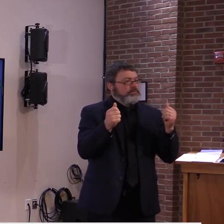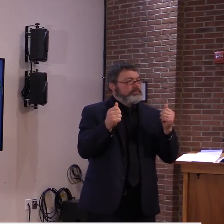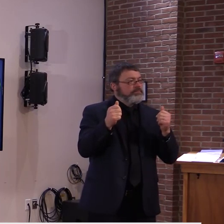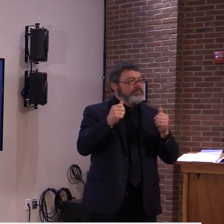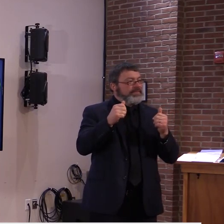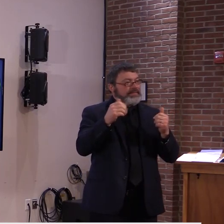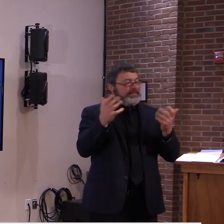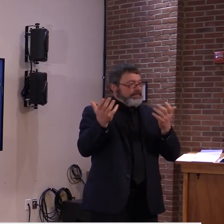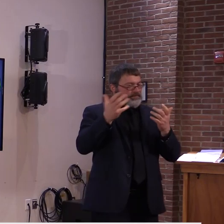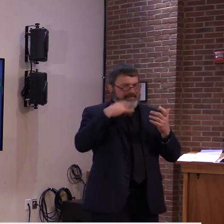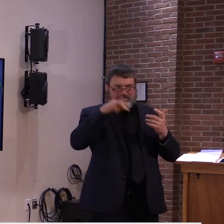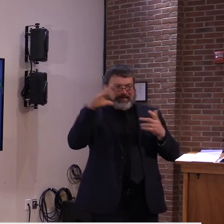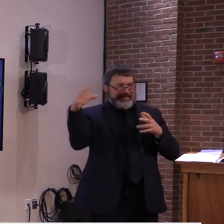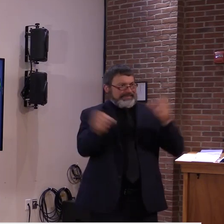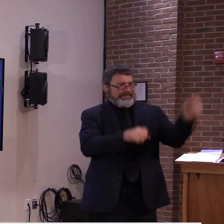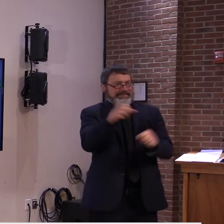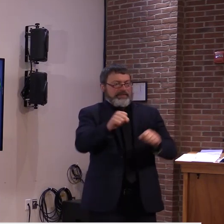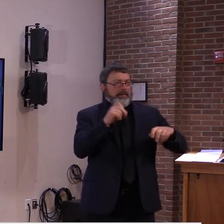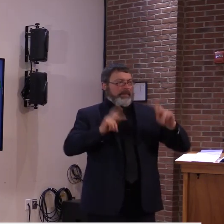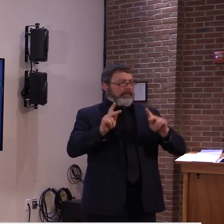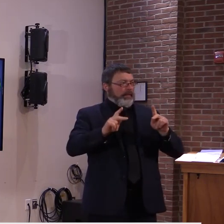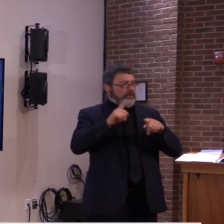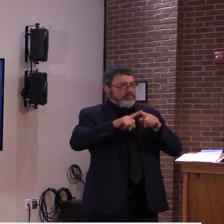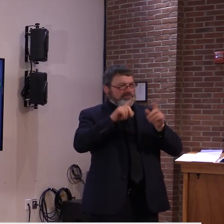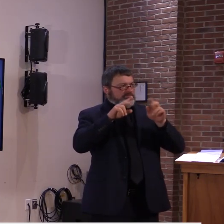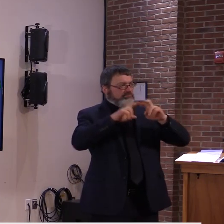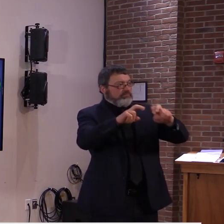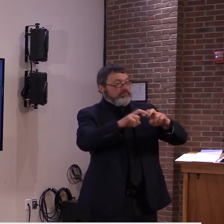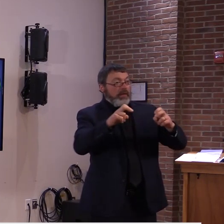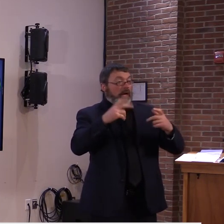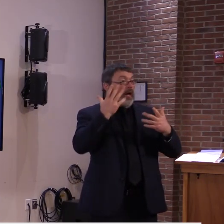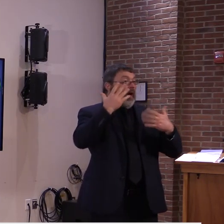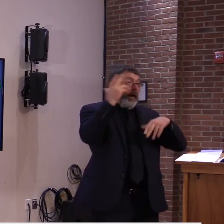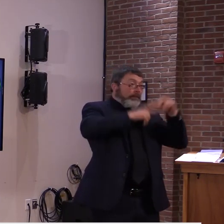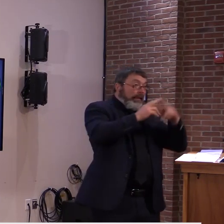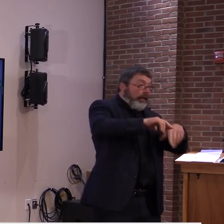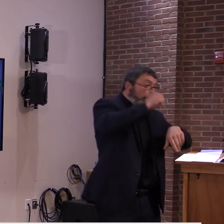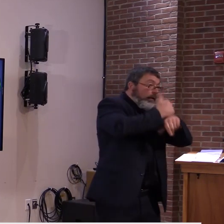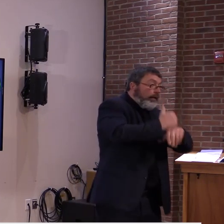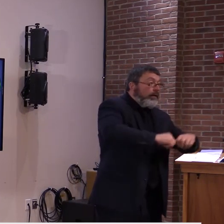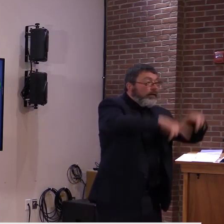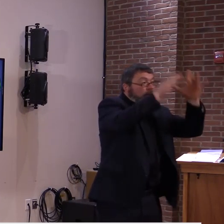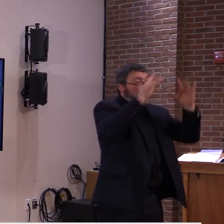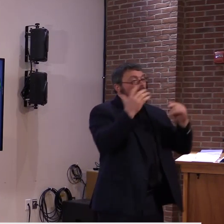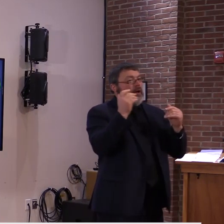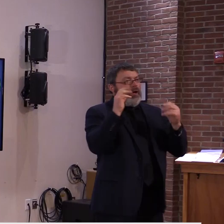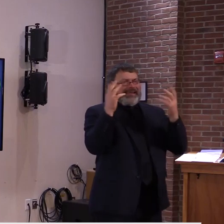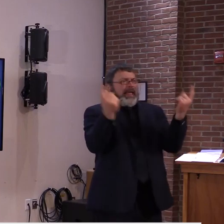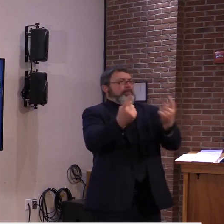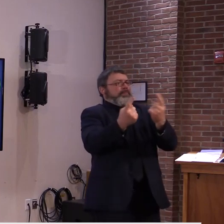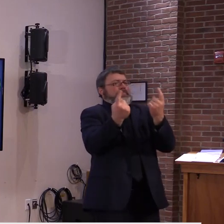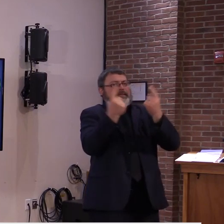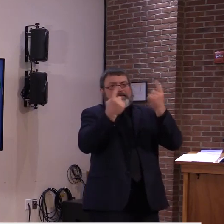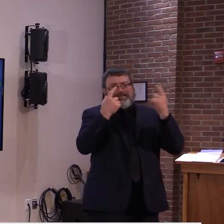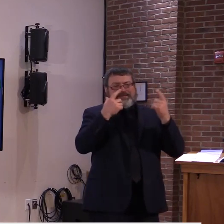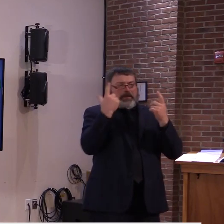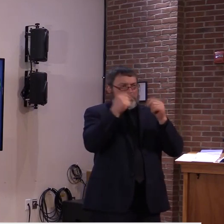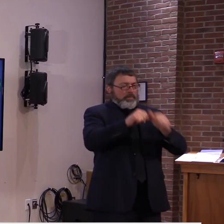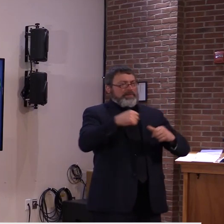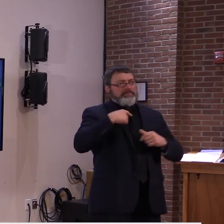moving towards a more localized solution to bringing people